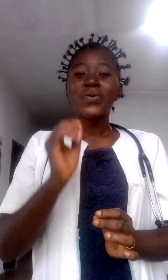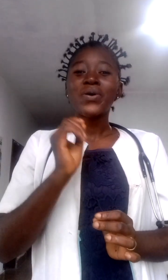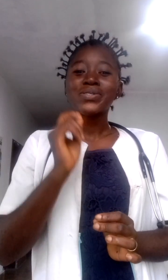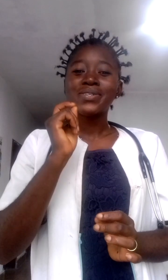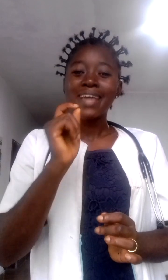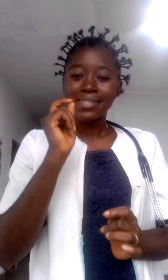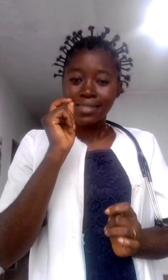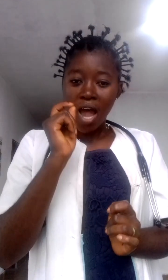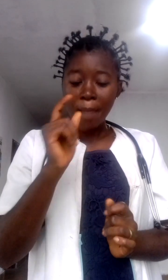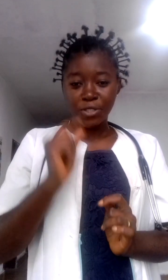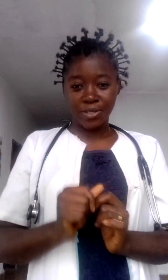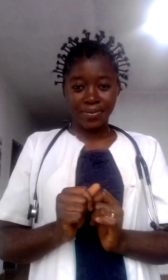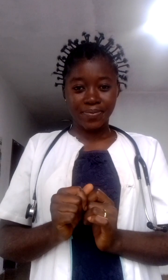go to the next option.